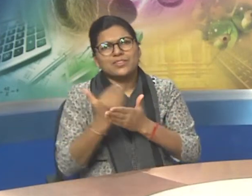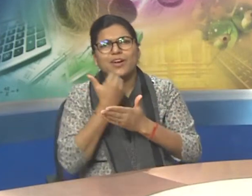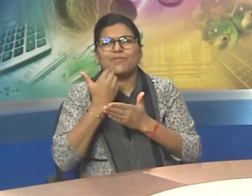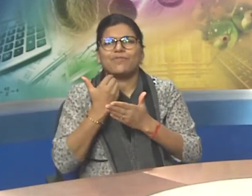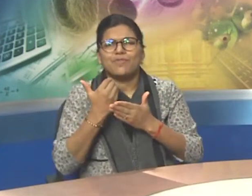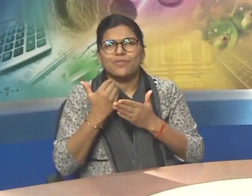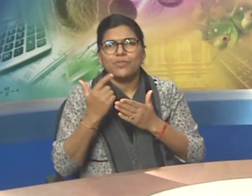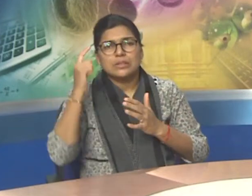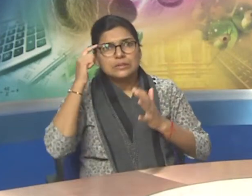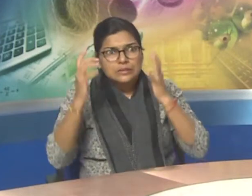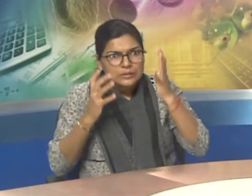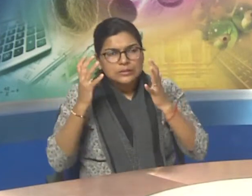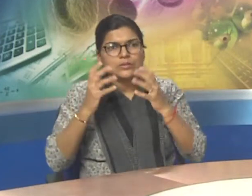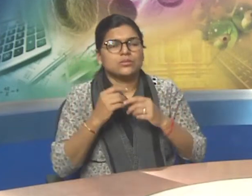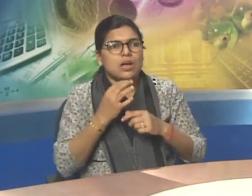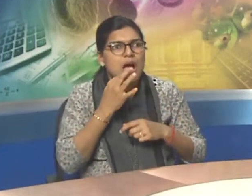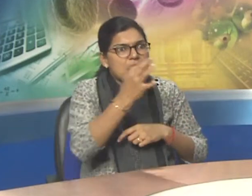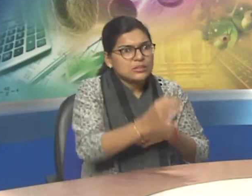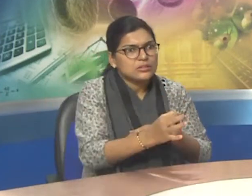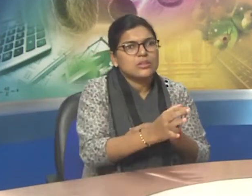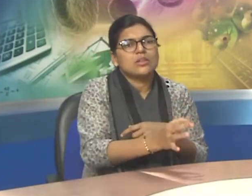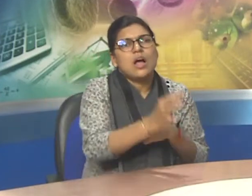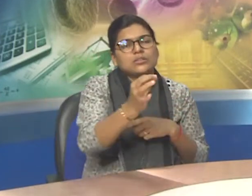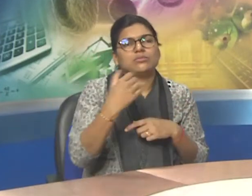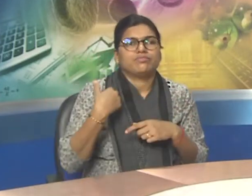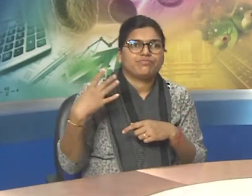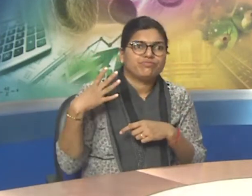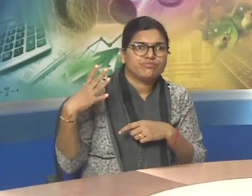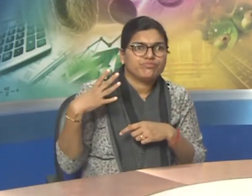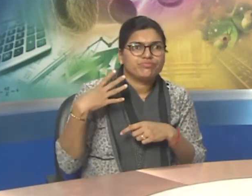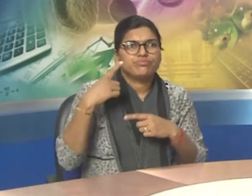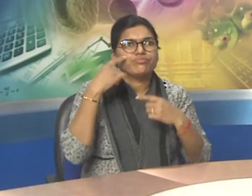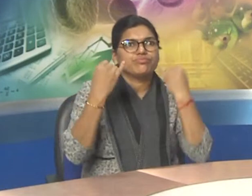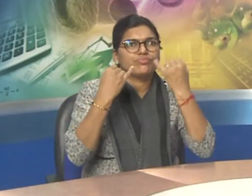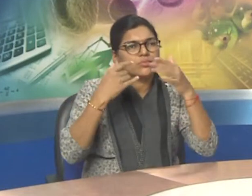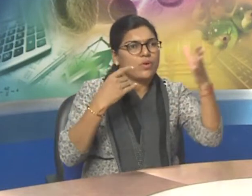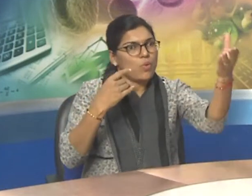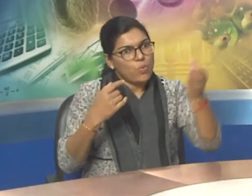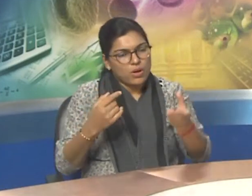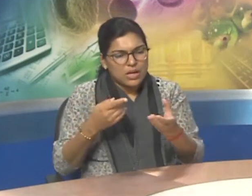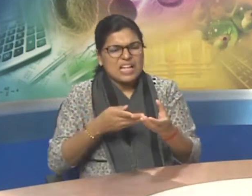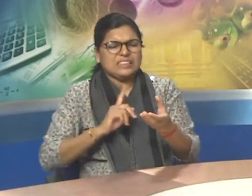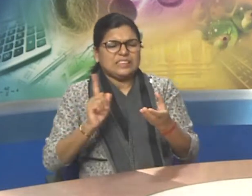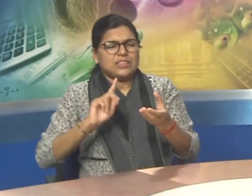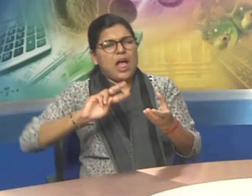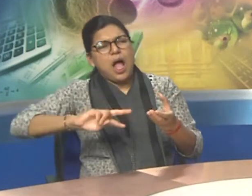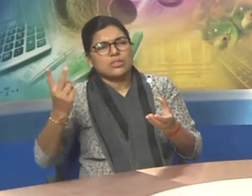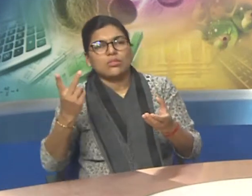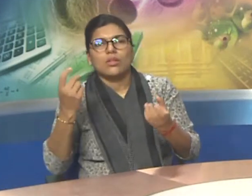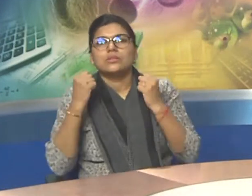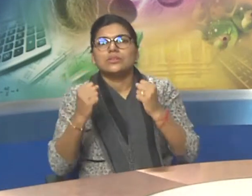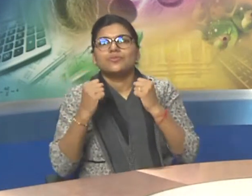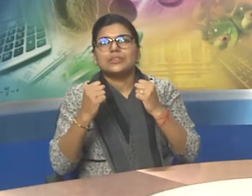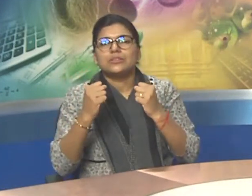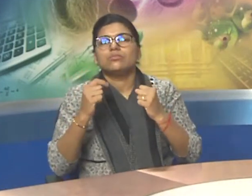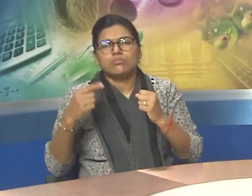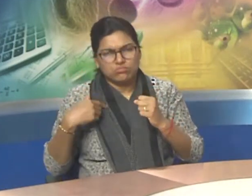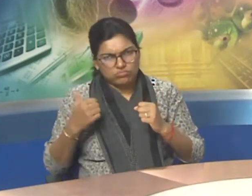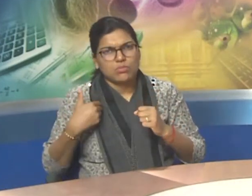Open access means everyone and anyone can come and look for the book as per his or her requirement. If in case